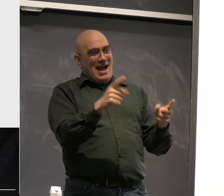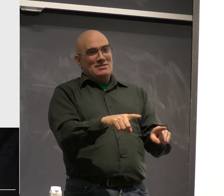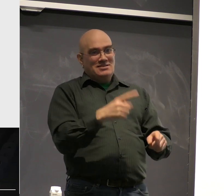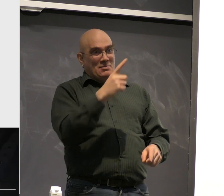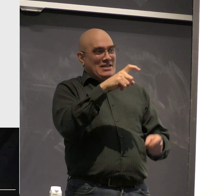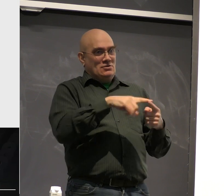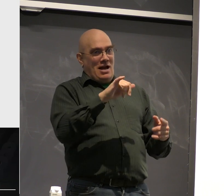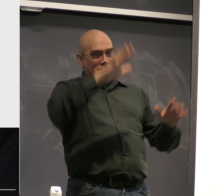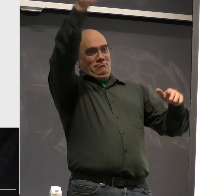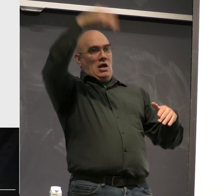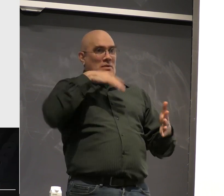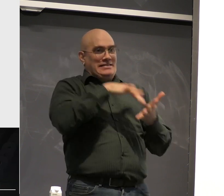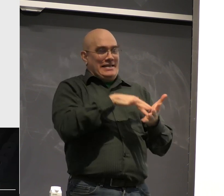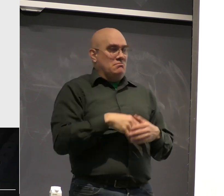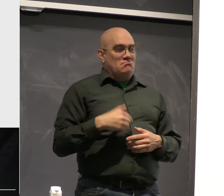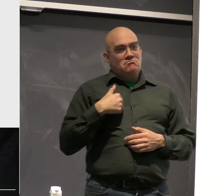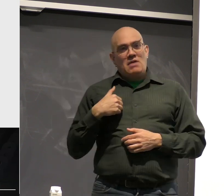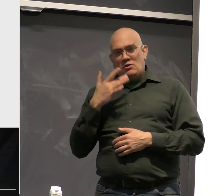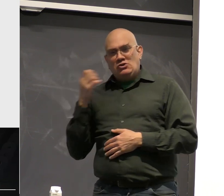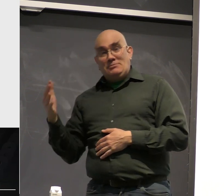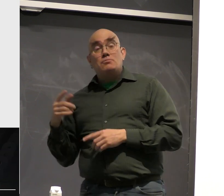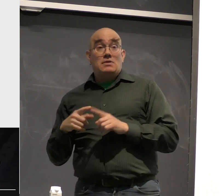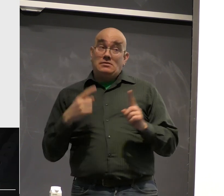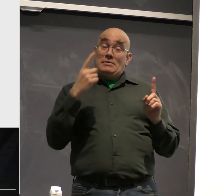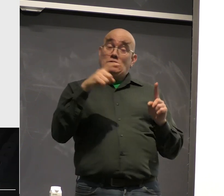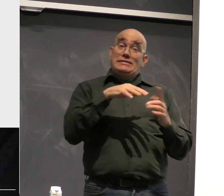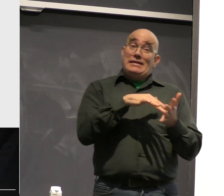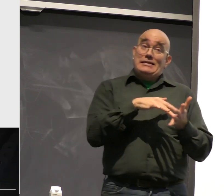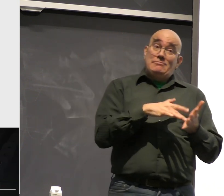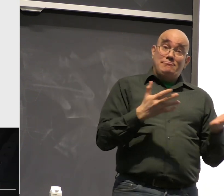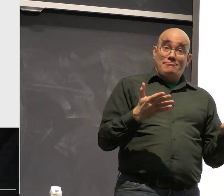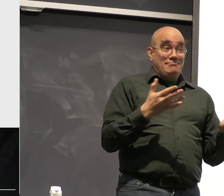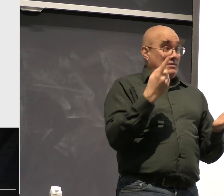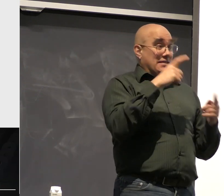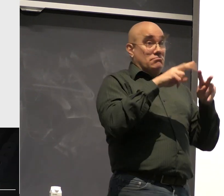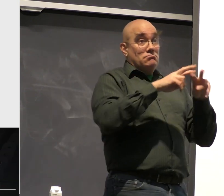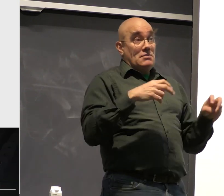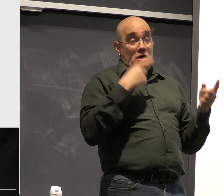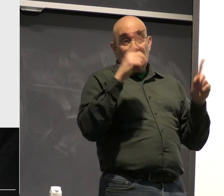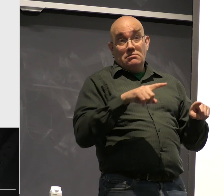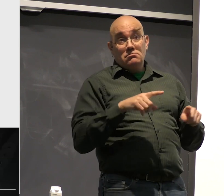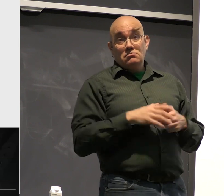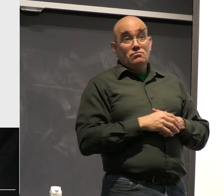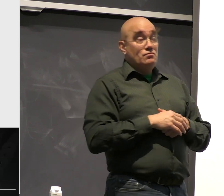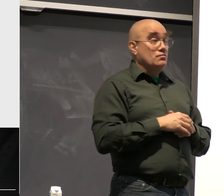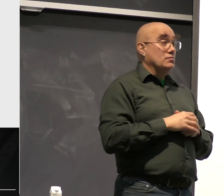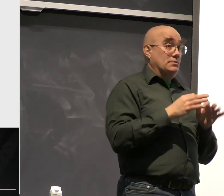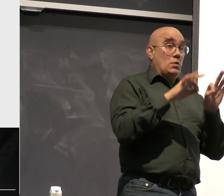valid questions, and scientists need to study those, and I'd be more than happy to do that. I can certainly bring that back, but it's something that needs to be studied and looked closer at. I